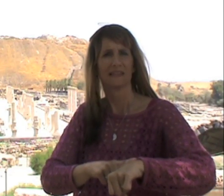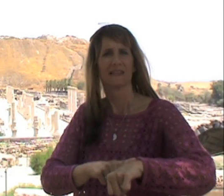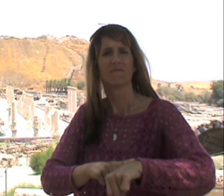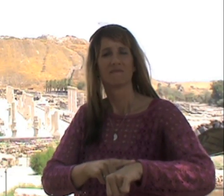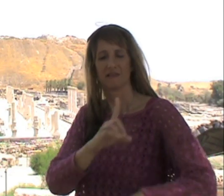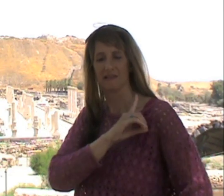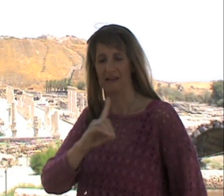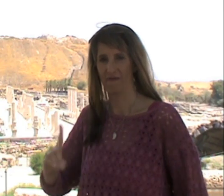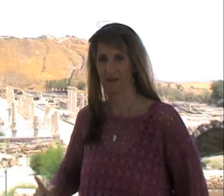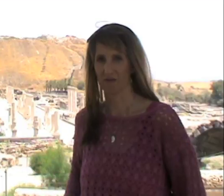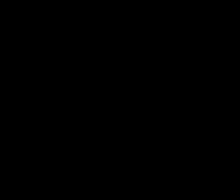And on one occasion,